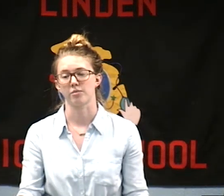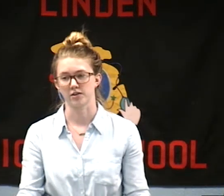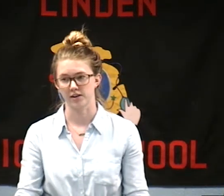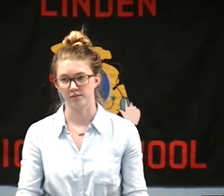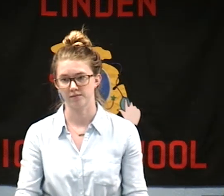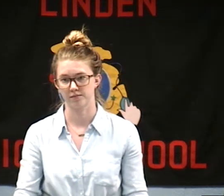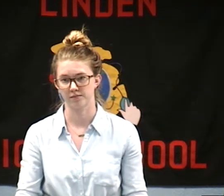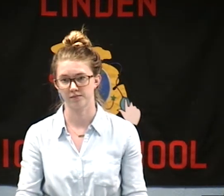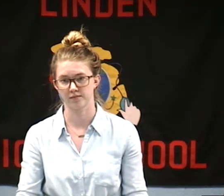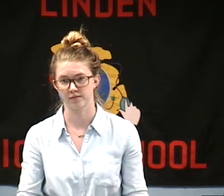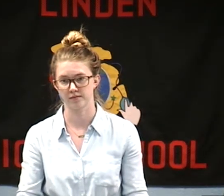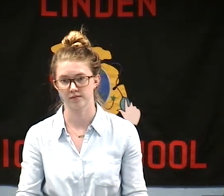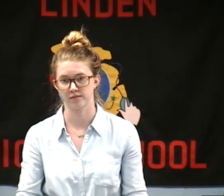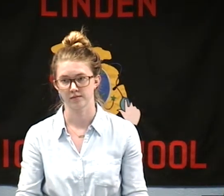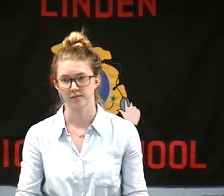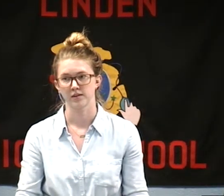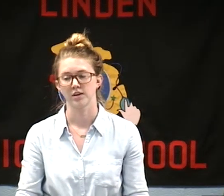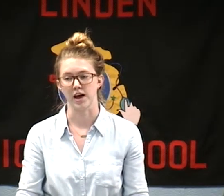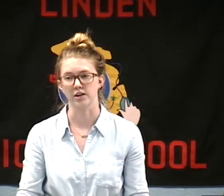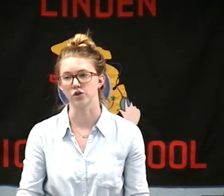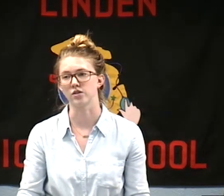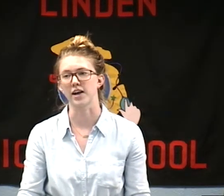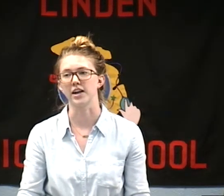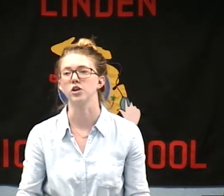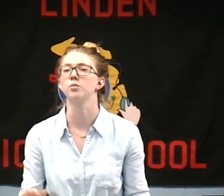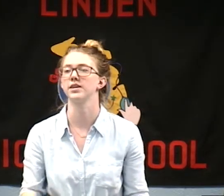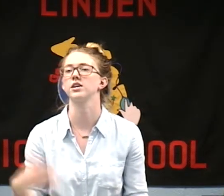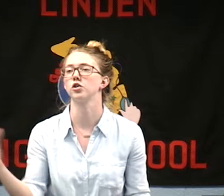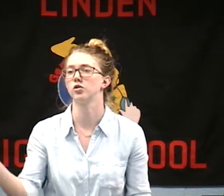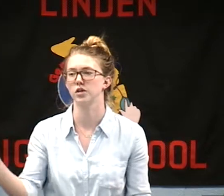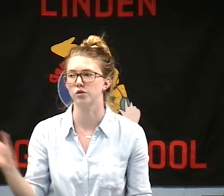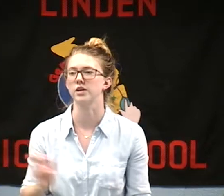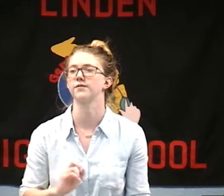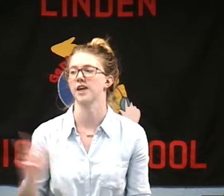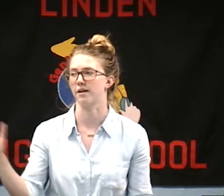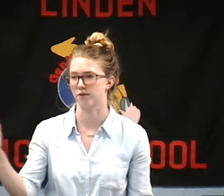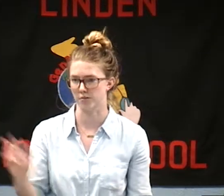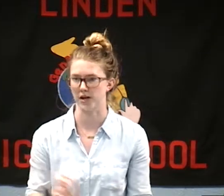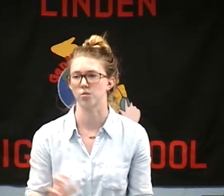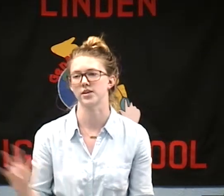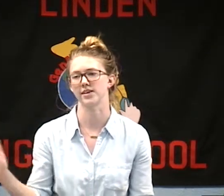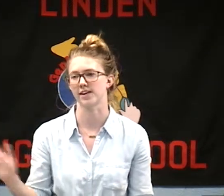person. Yeah, and you'll just sign. You'll literally sign verbatim what they signed.